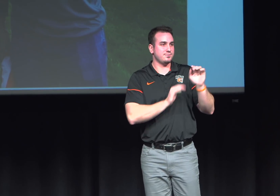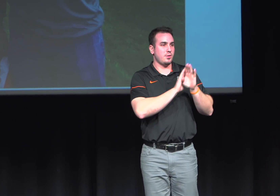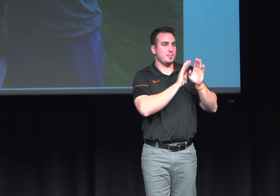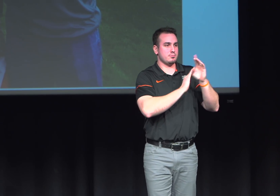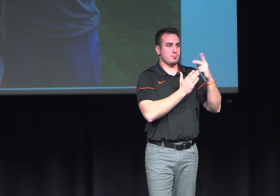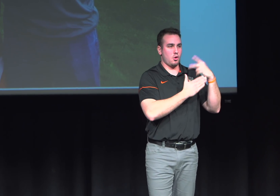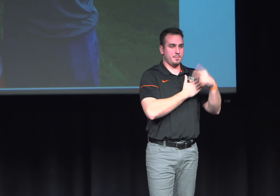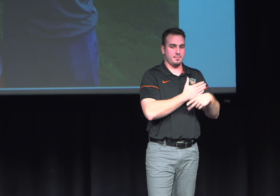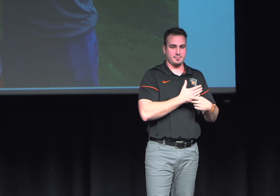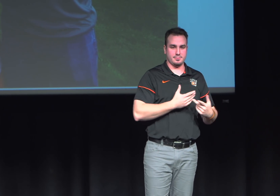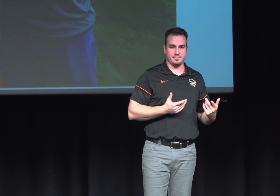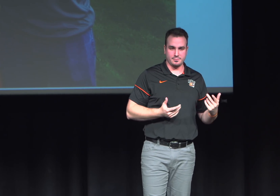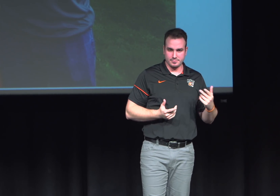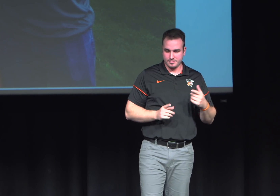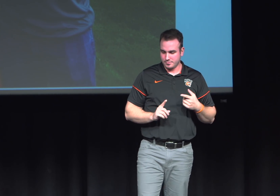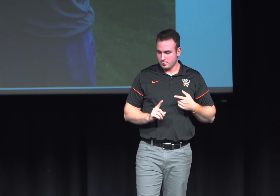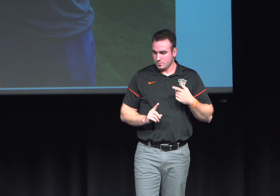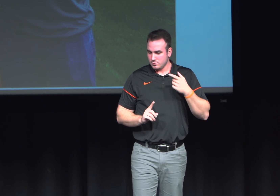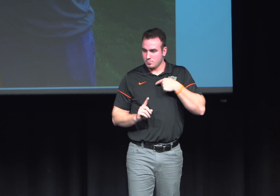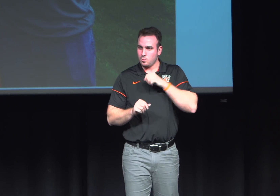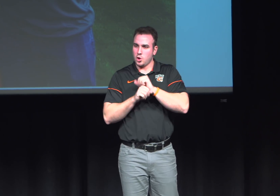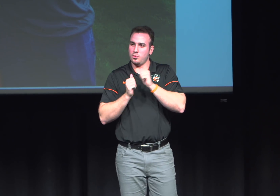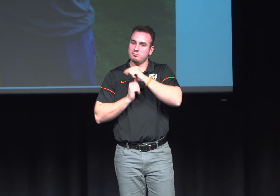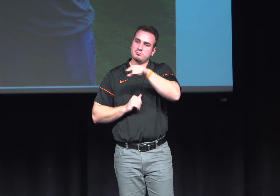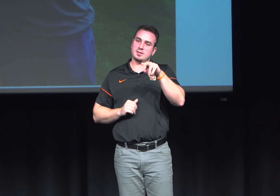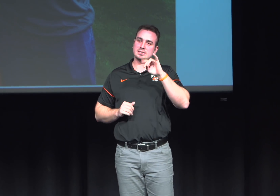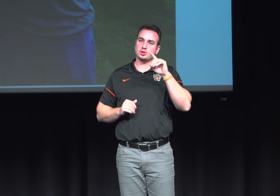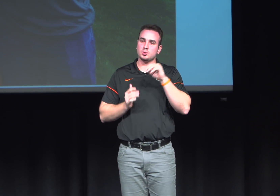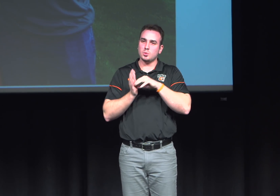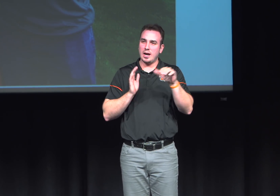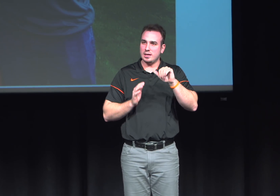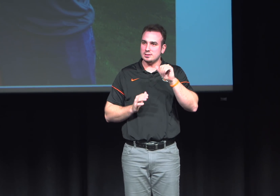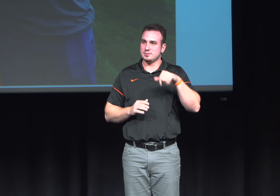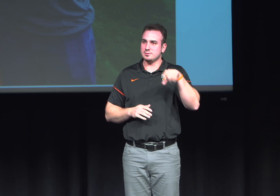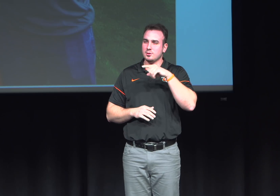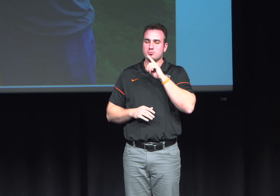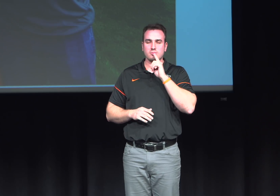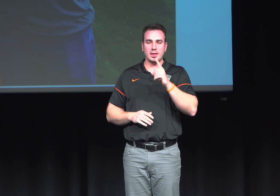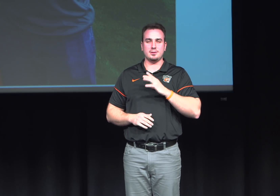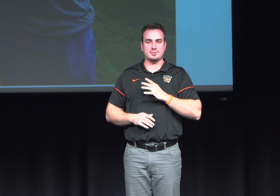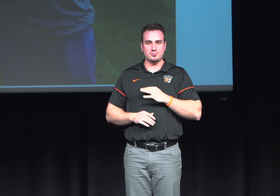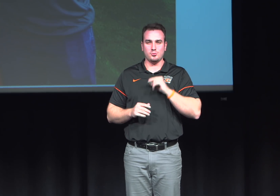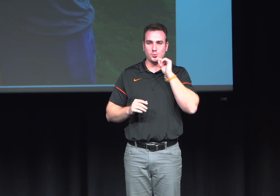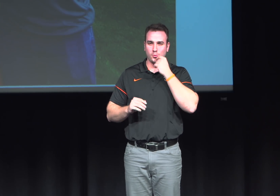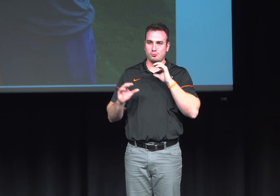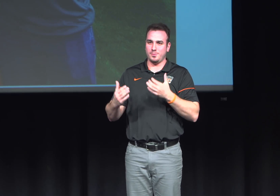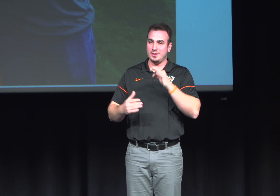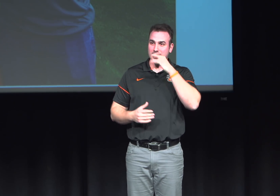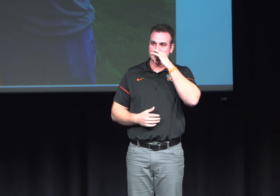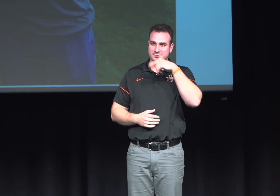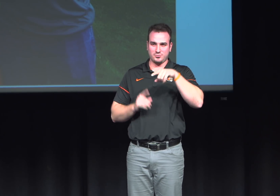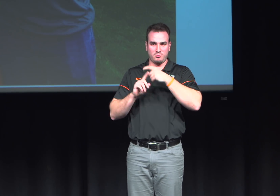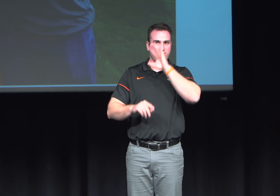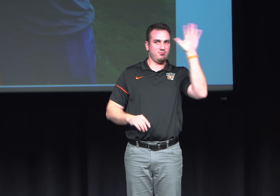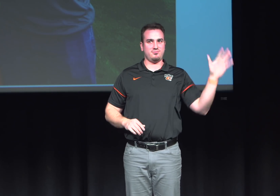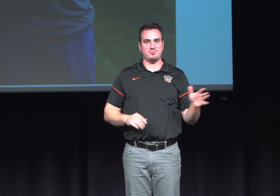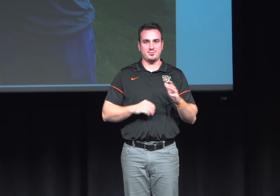the NTID Athlete Development Program Coordinator. I've been working with a really cool group of kids from all over the